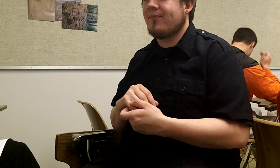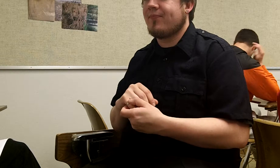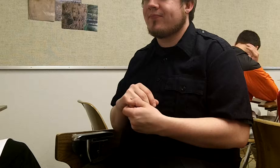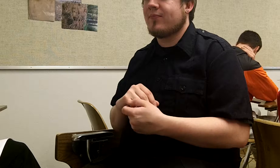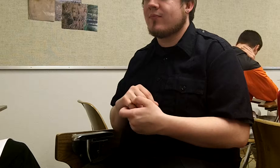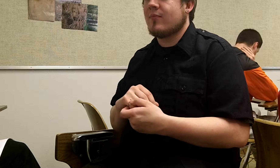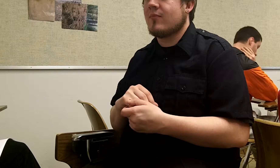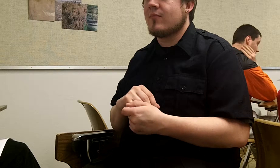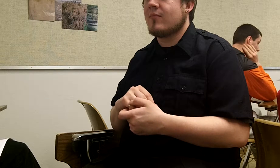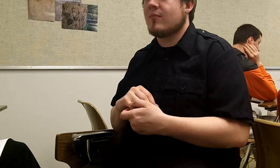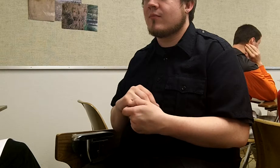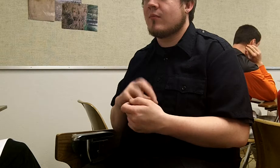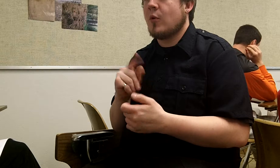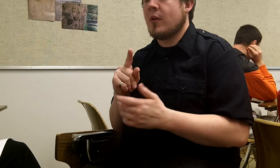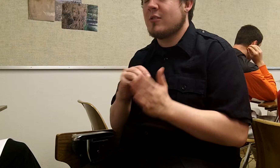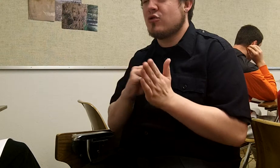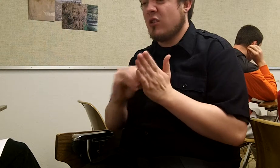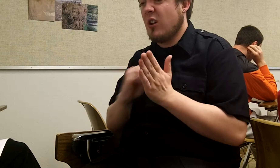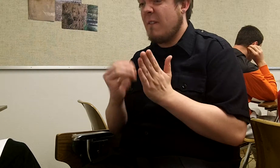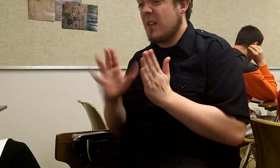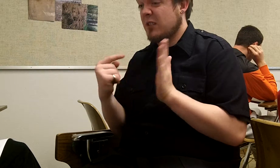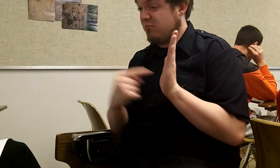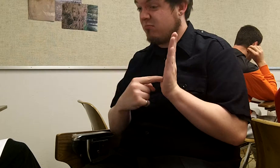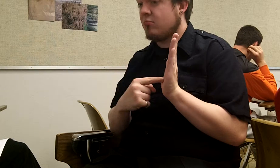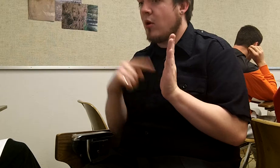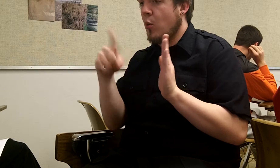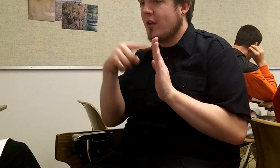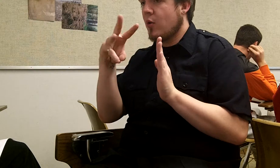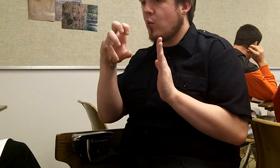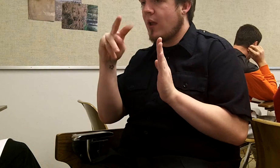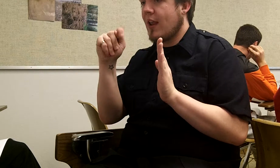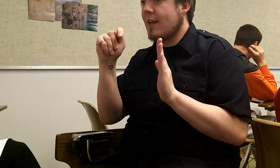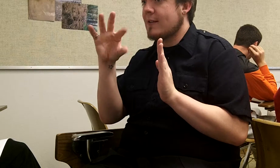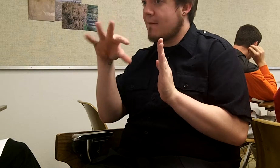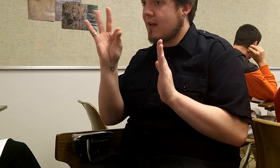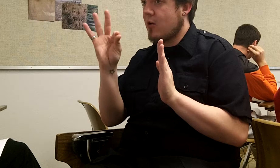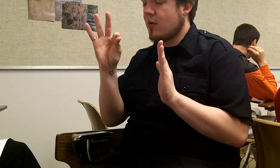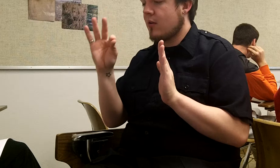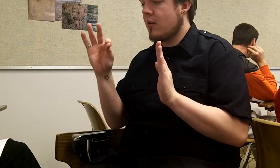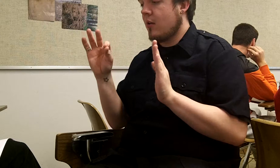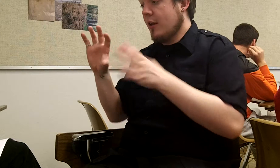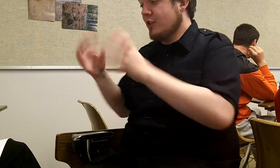All right, so what I've drawn is that when Wnt is bound, disheveled is actually activated, and it's going